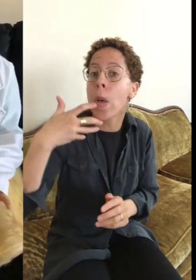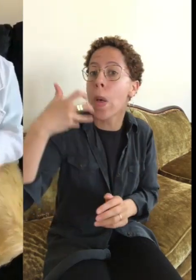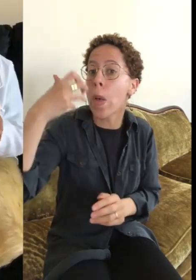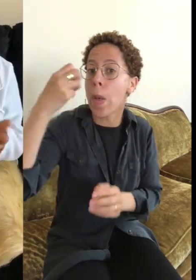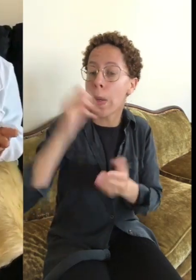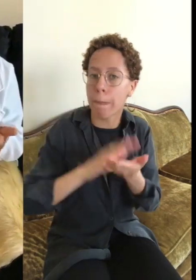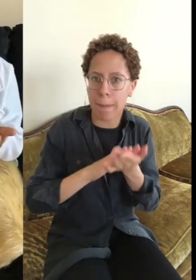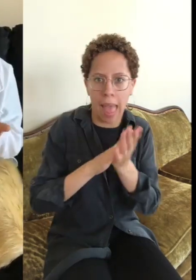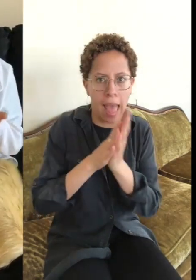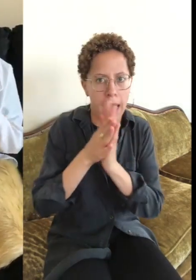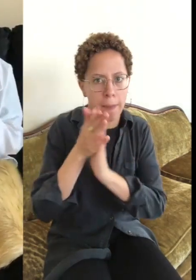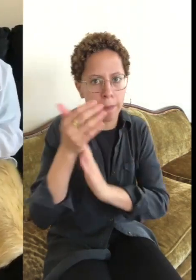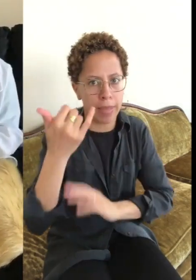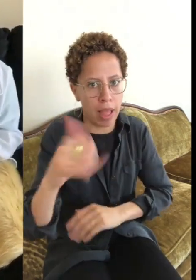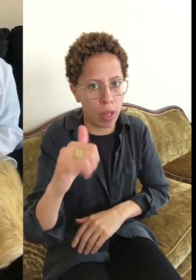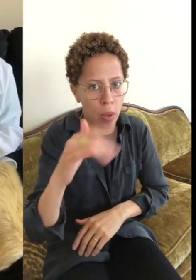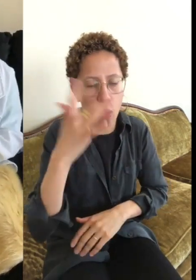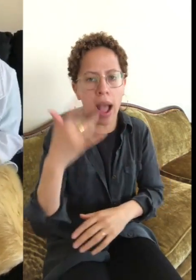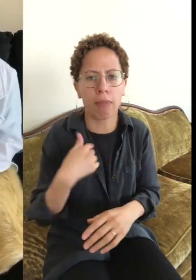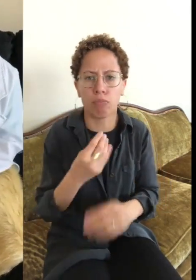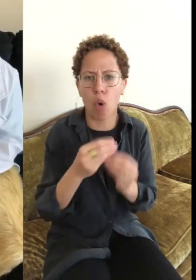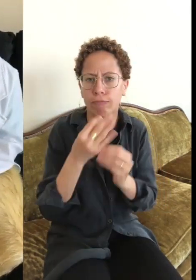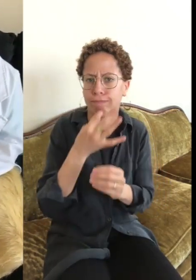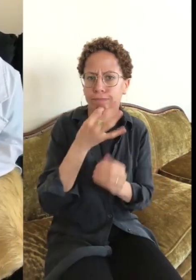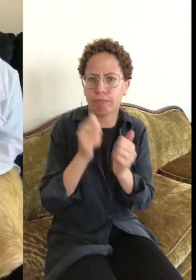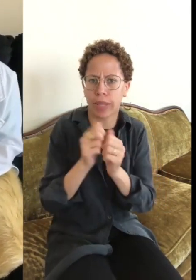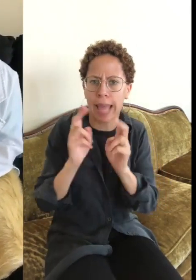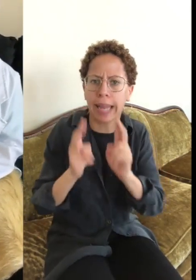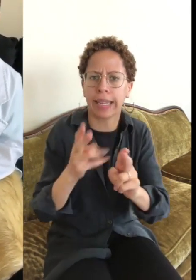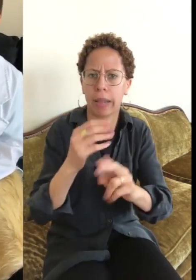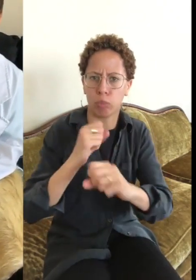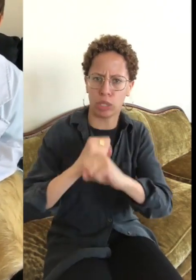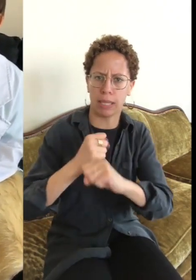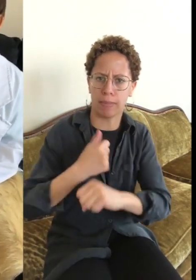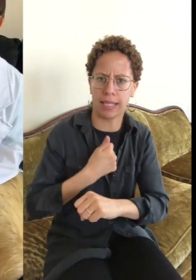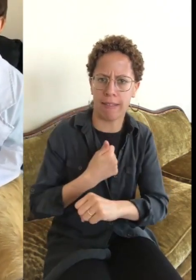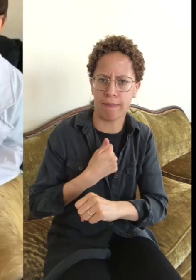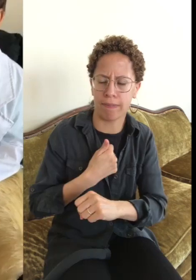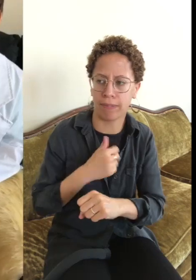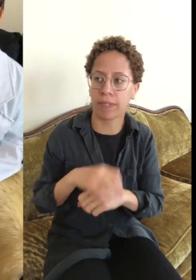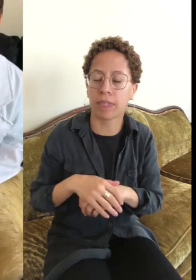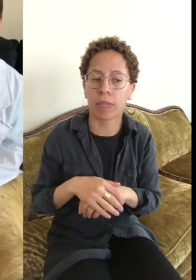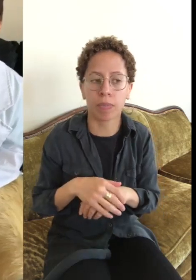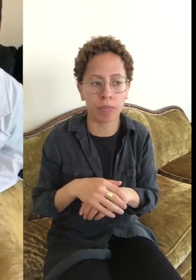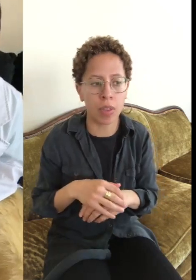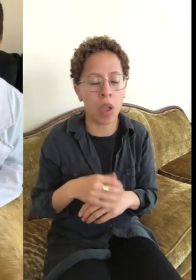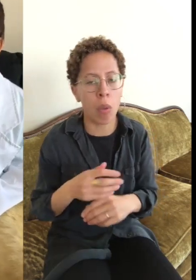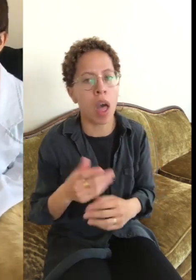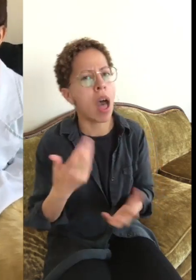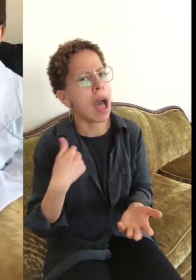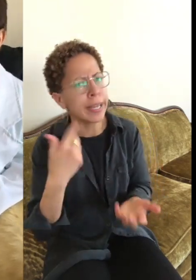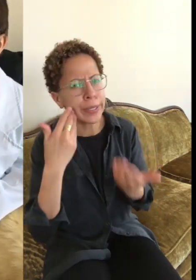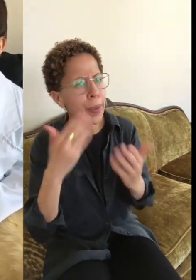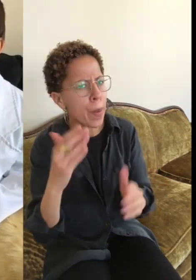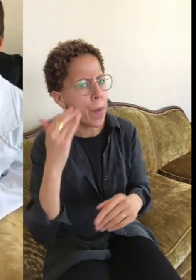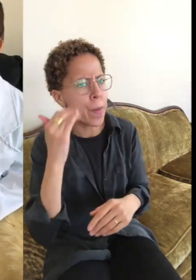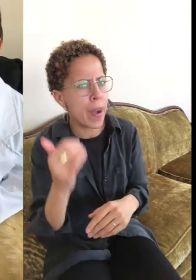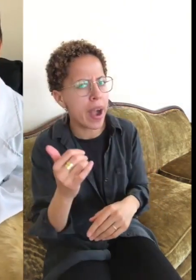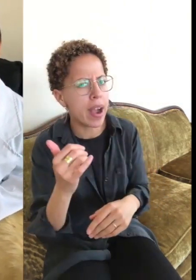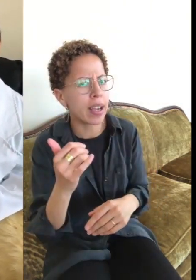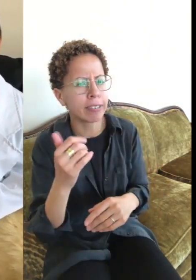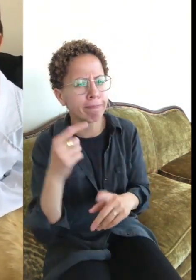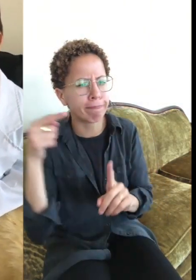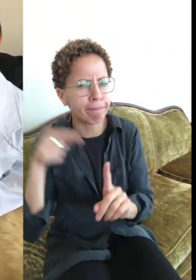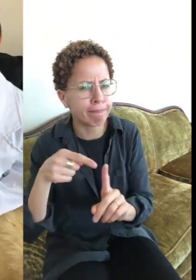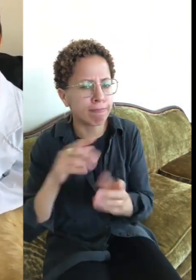at hunting and protecting itself. Well, I'm not sure exactly why the fur turns yellow. Maybe one of our audience members, or might need to do